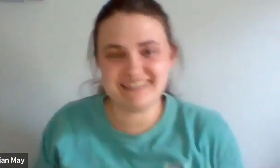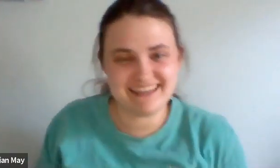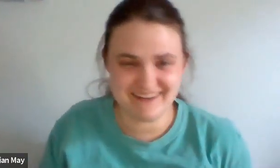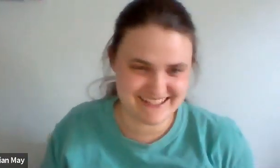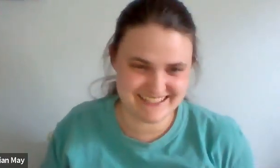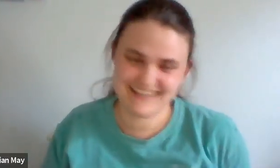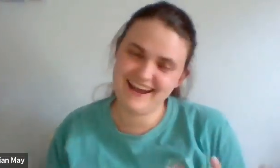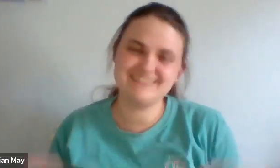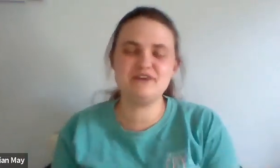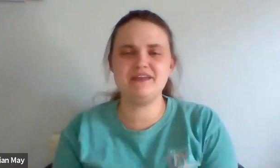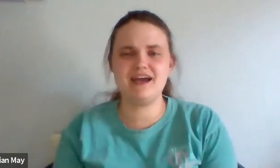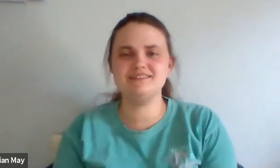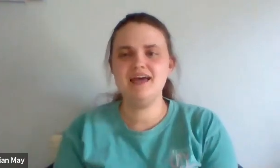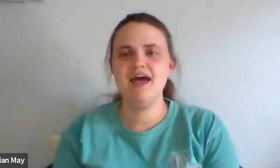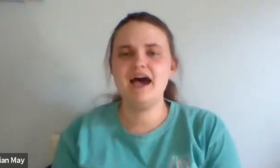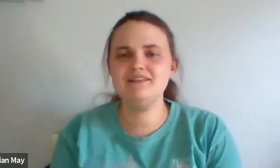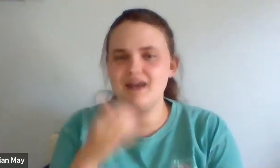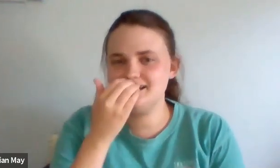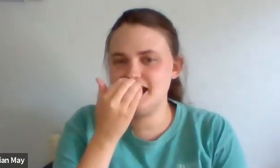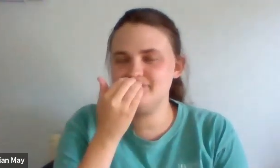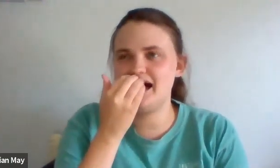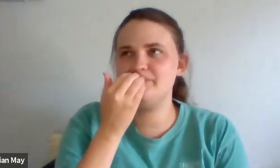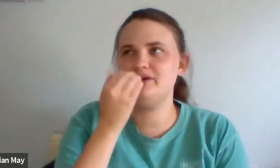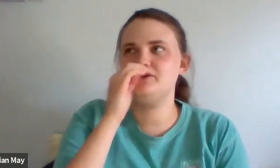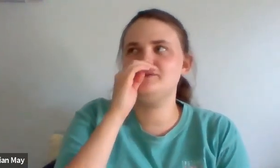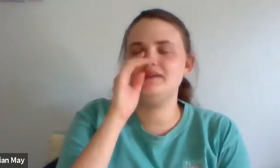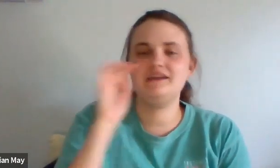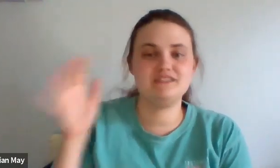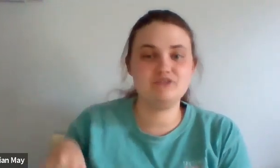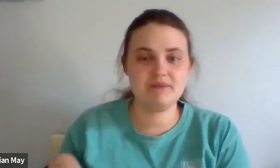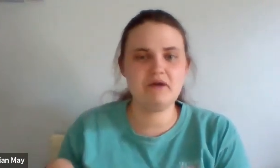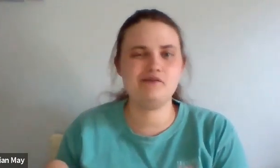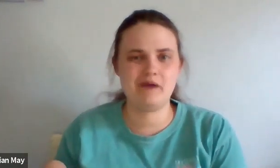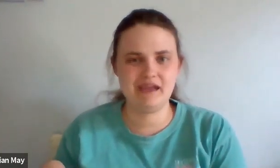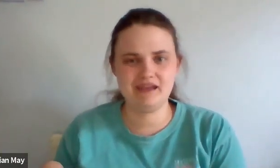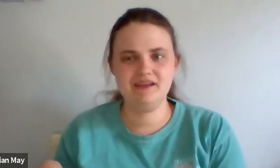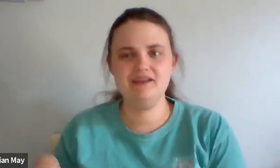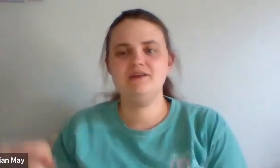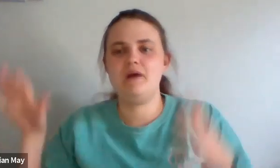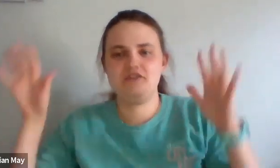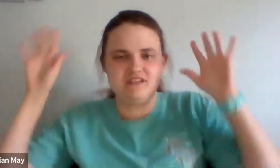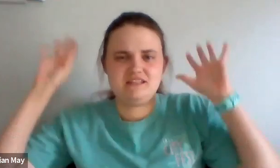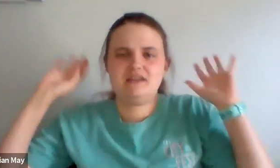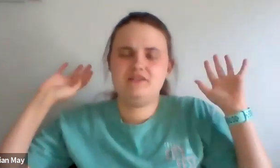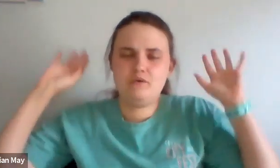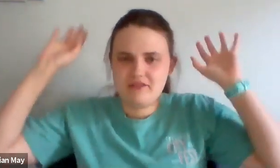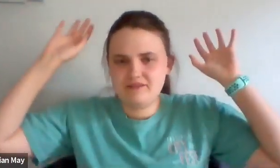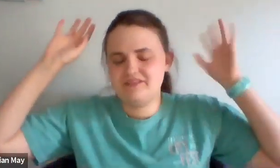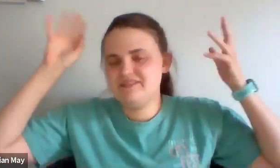the other questions I got? So, but yes. And a lot of times I will, like if I'm talking about like rain, weather signs, like, and the thing that's